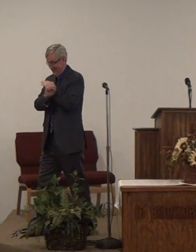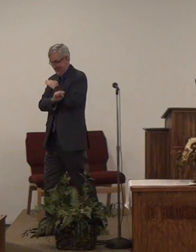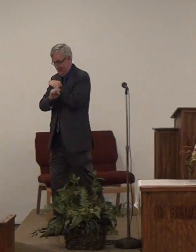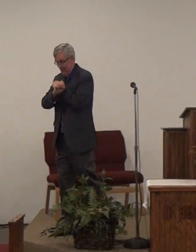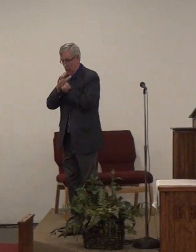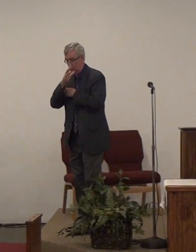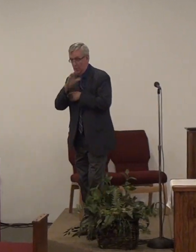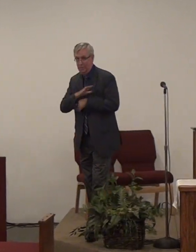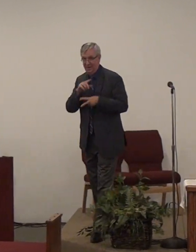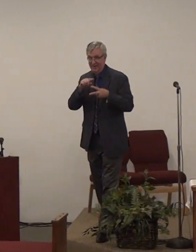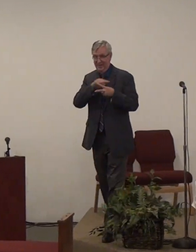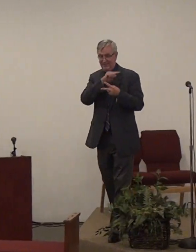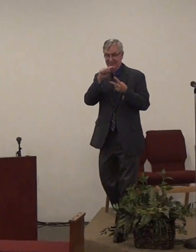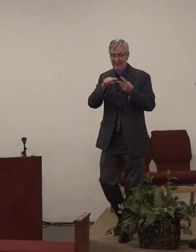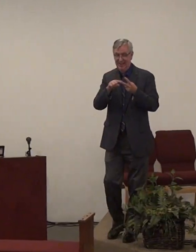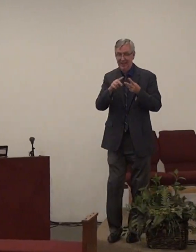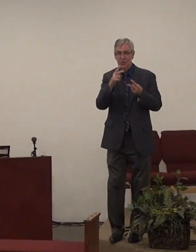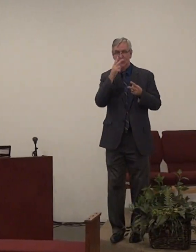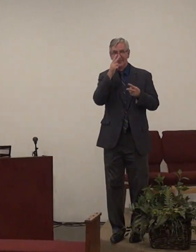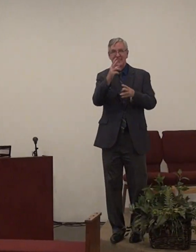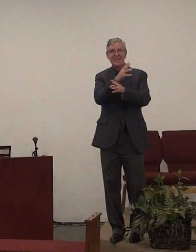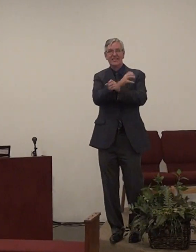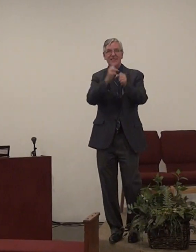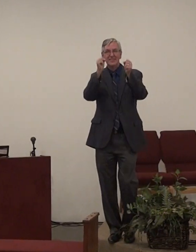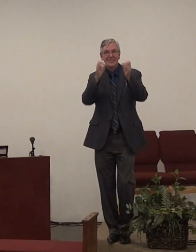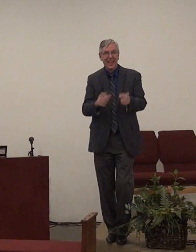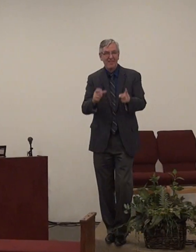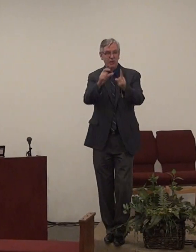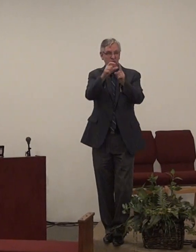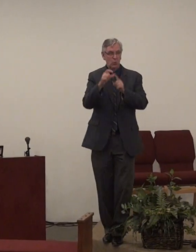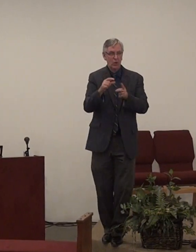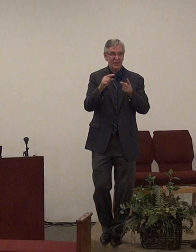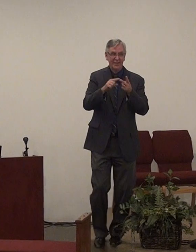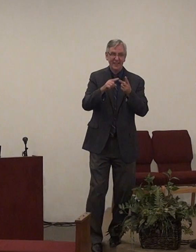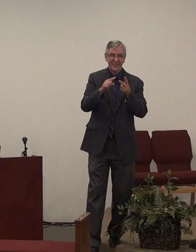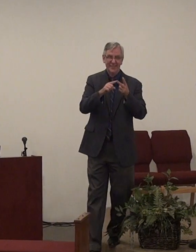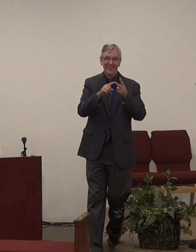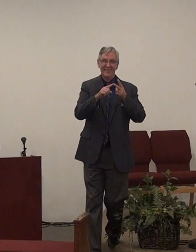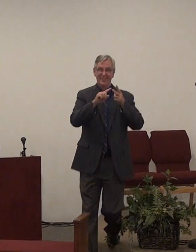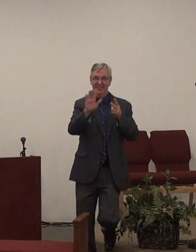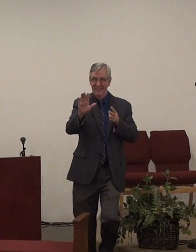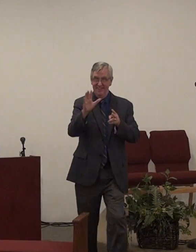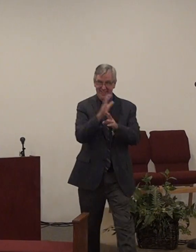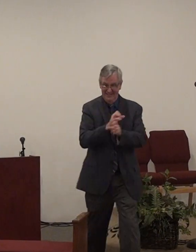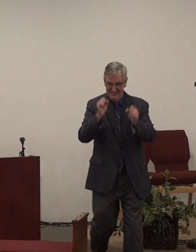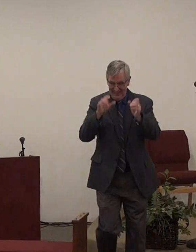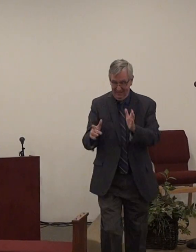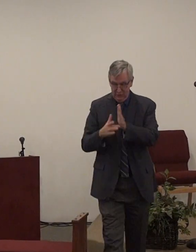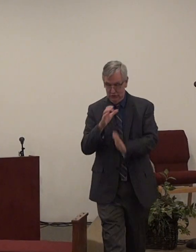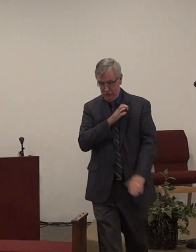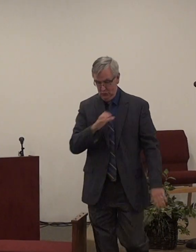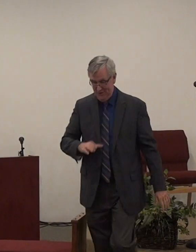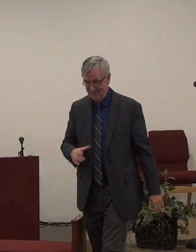Here we see the Samaritan. First, we see the Samaritan woman. Secondly, we see the Savior's words. The